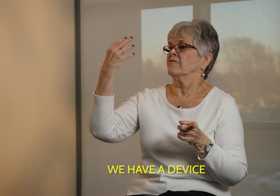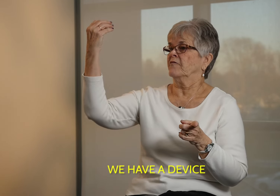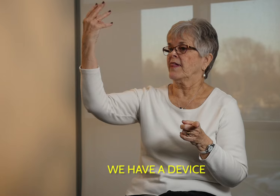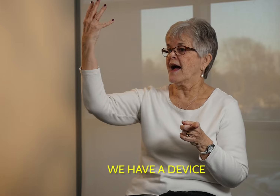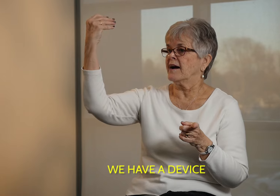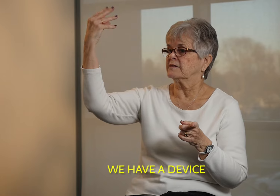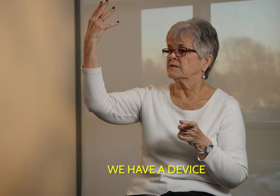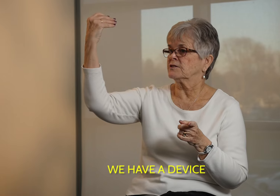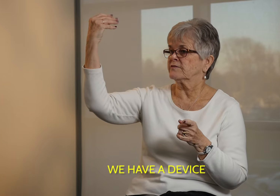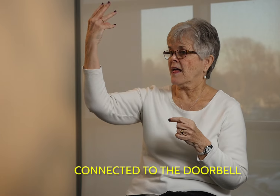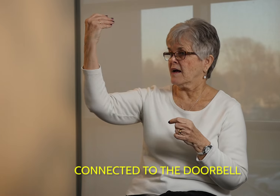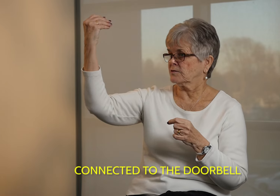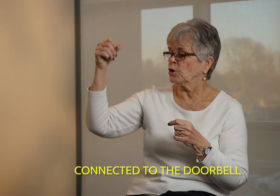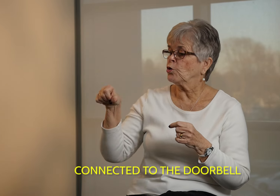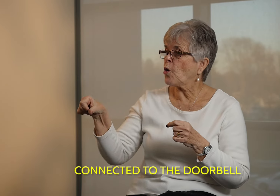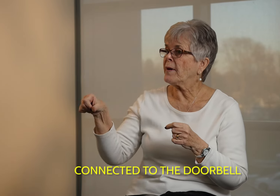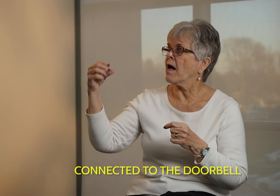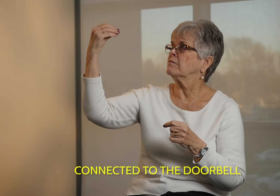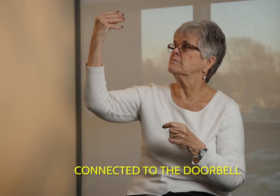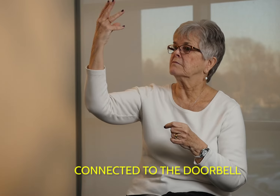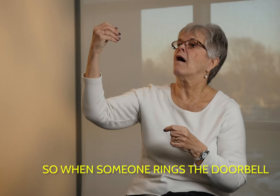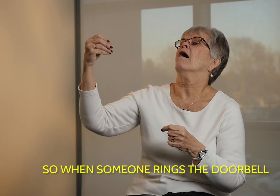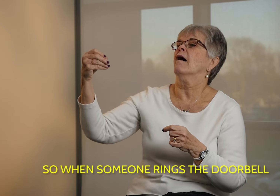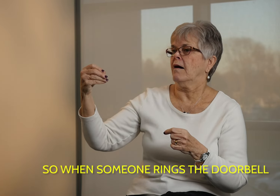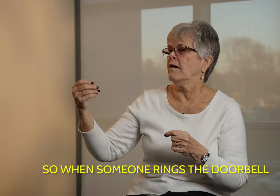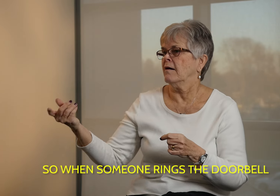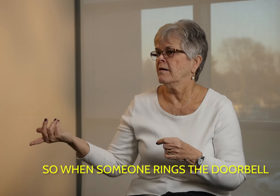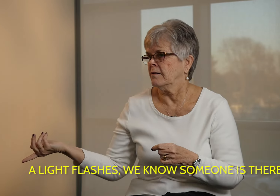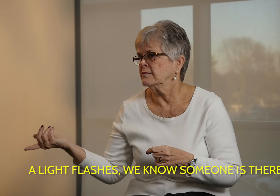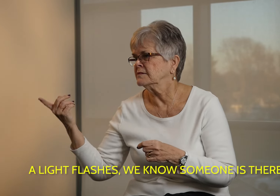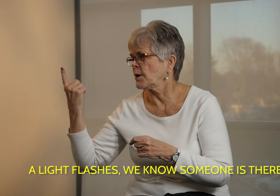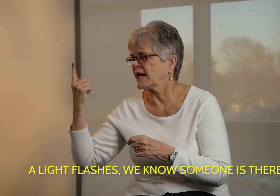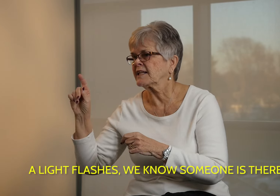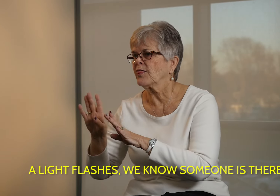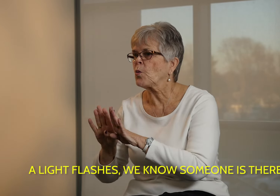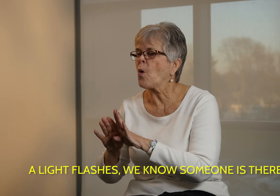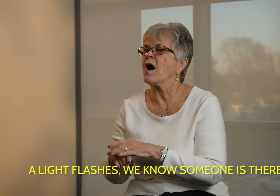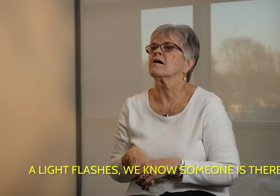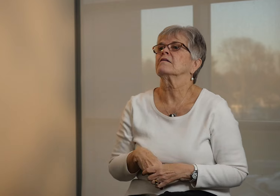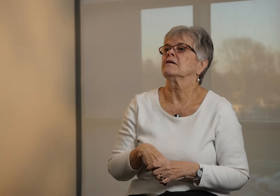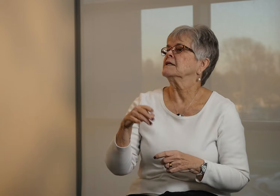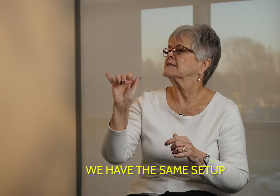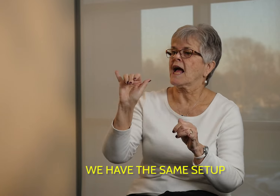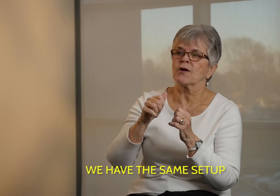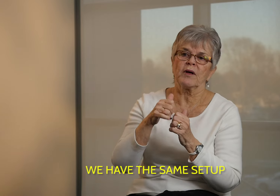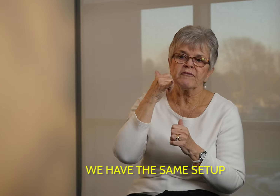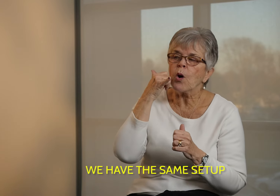we have a device connected to the doorbell, so when someone rings the doorbell, a light flashes, we know someone's there. We have the same